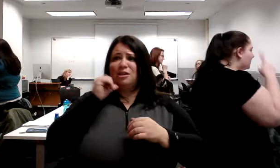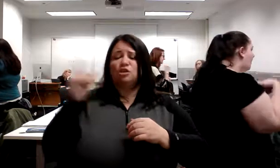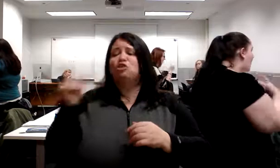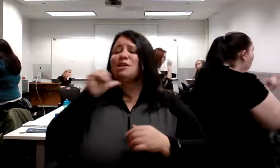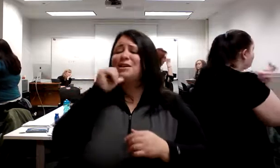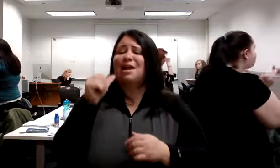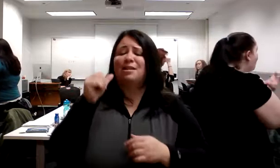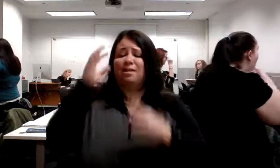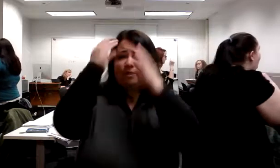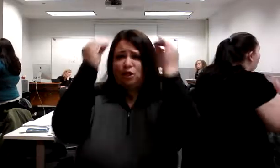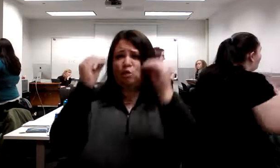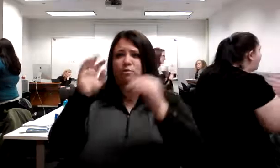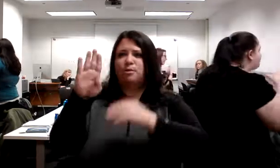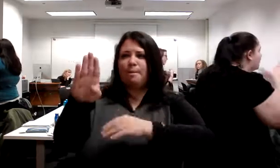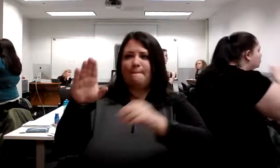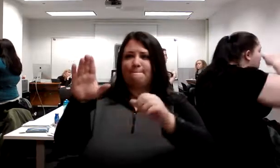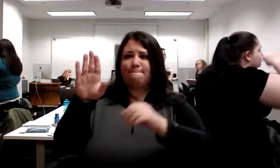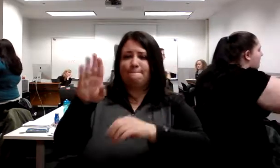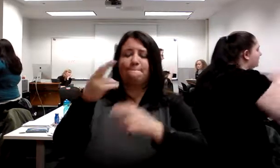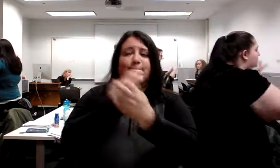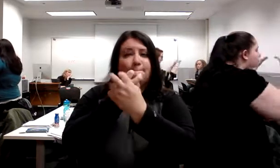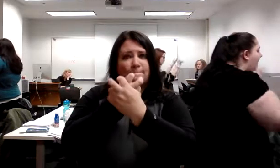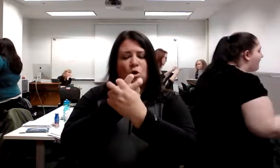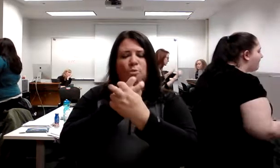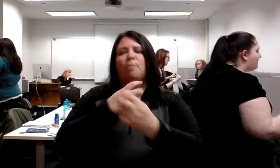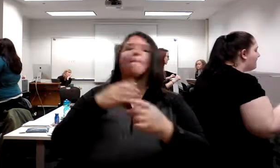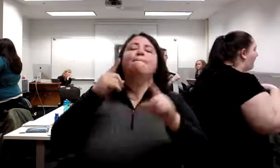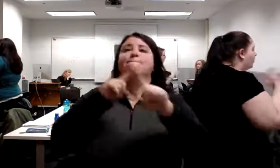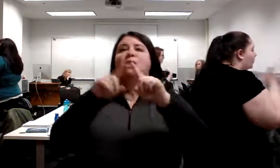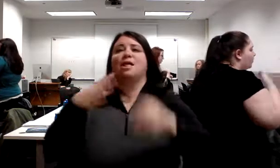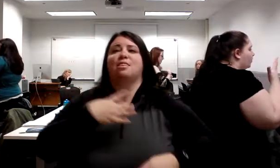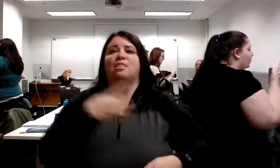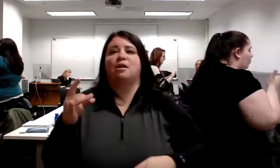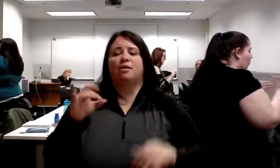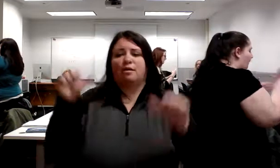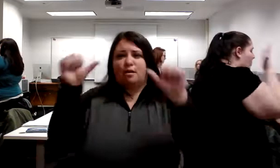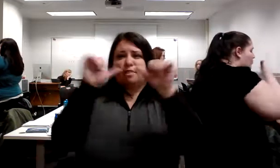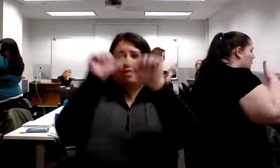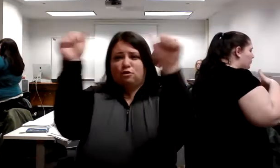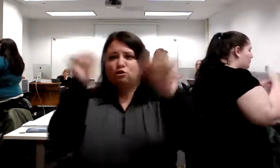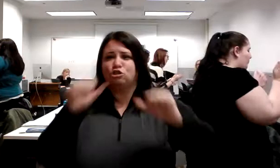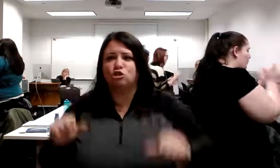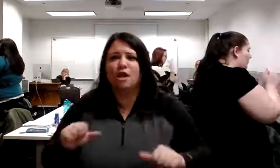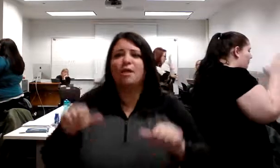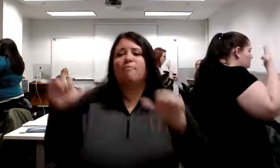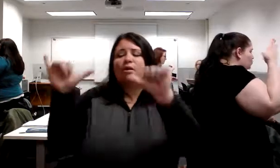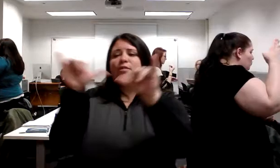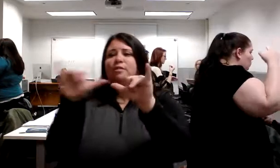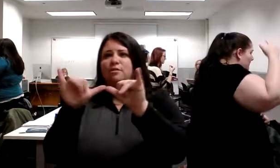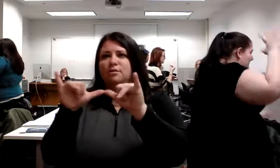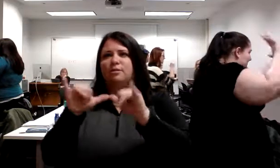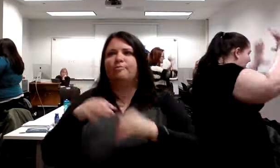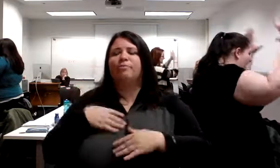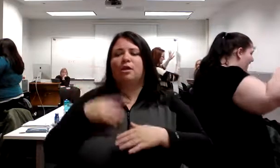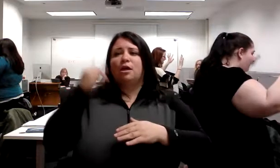the shape, and she liked the way it looked in the sky. There's another one, this is the red, white, and blue skull.